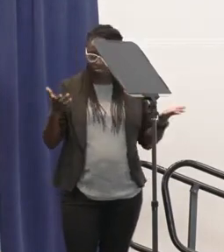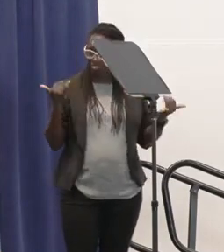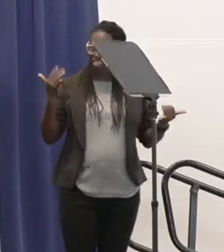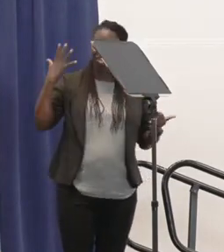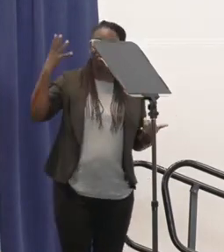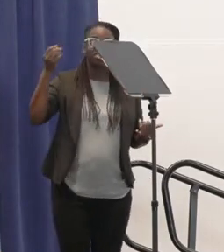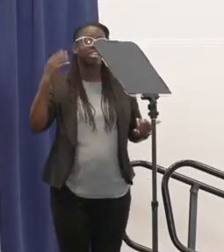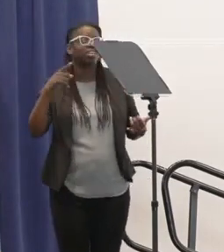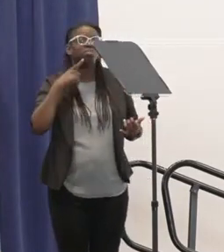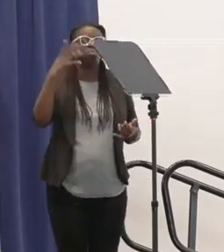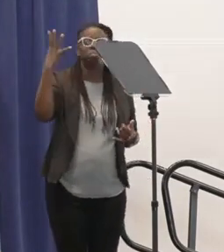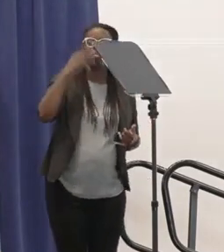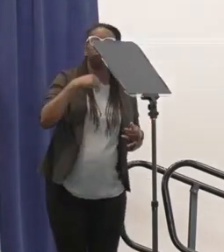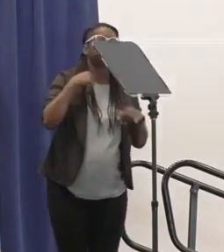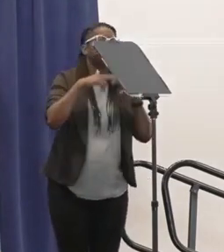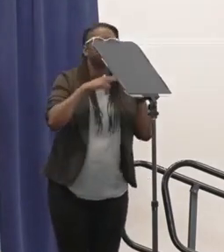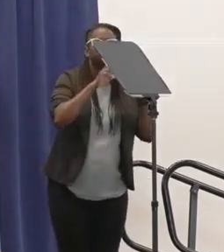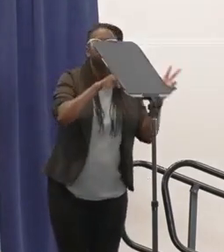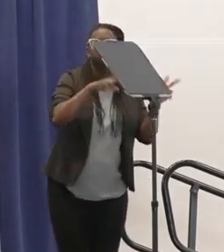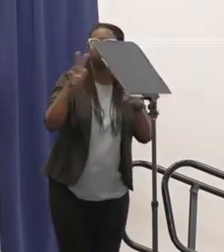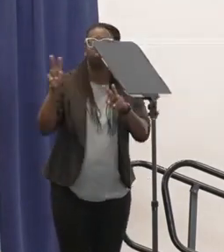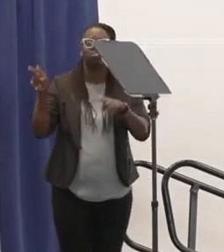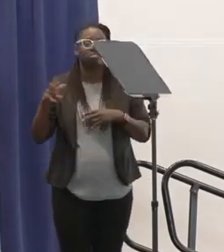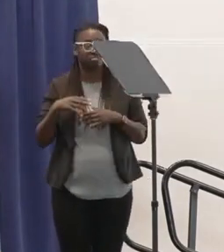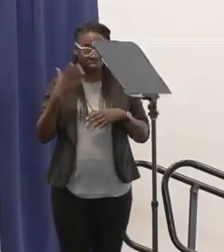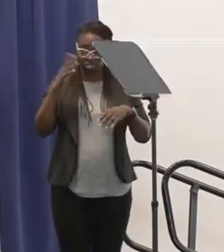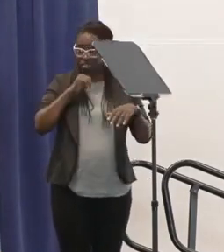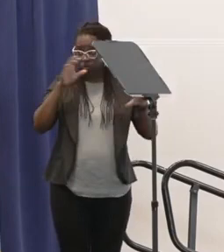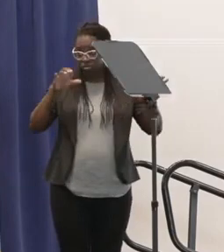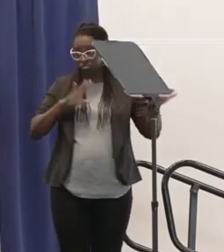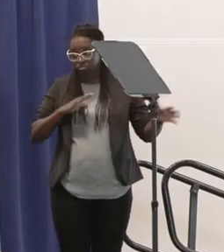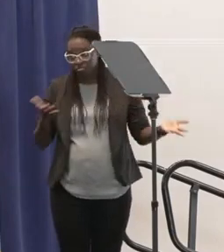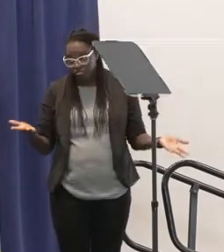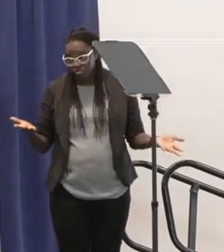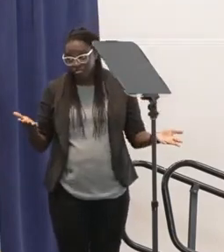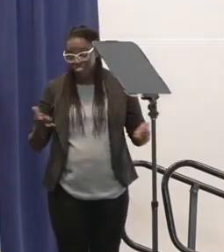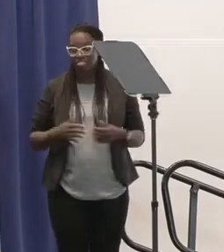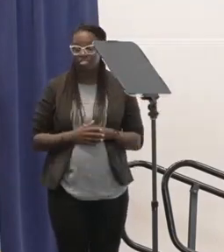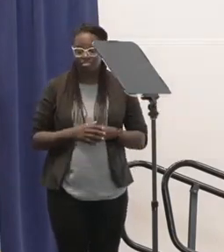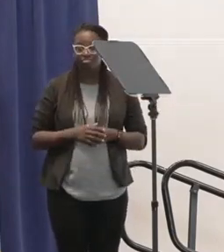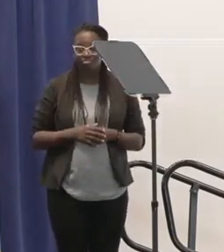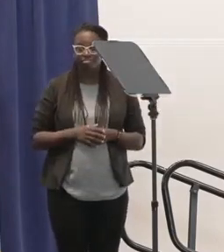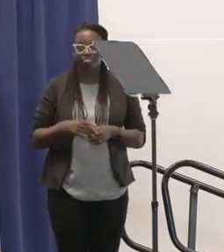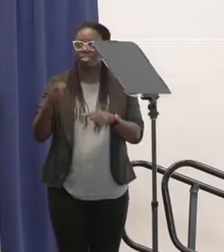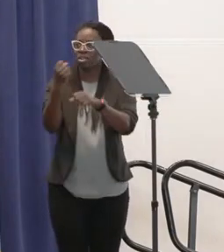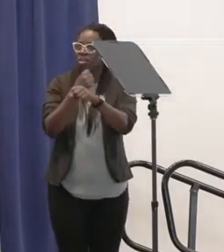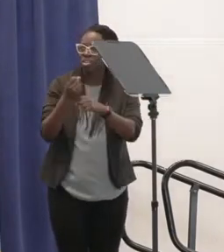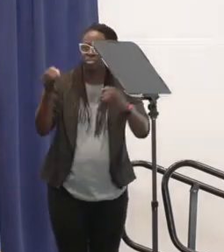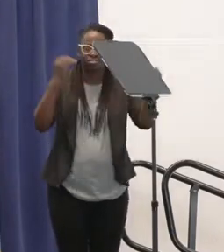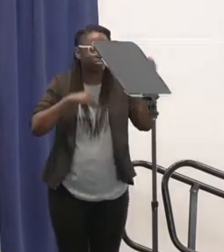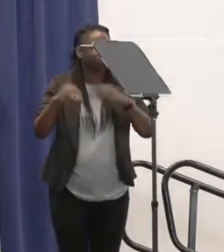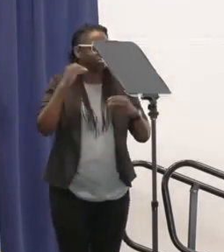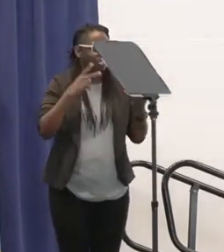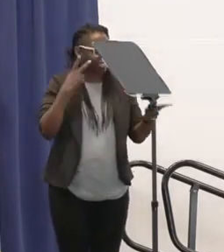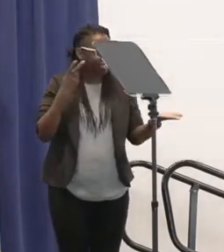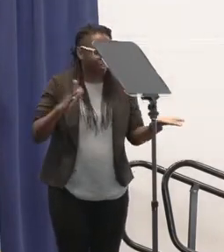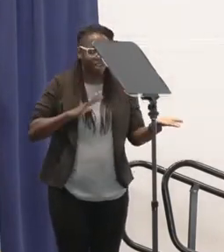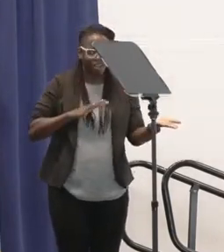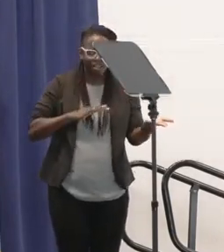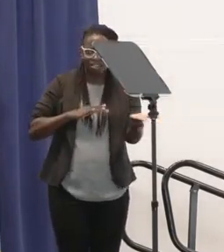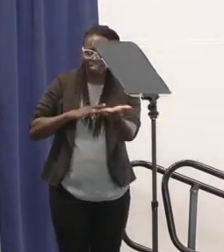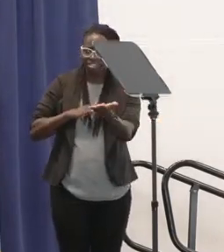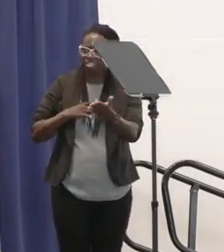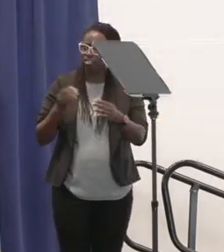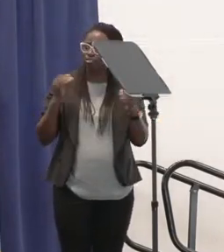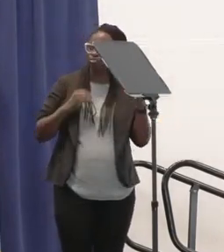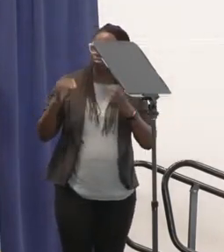beautiful view. It's not snowing. It's not raining. Really, people, someone served us coffee and food and juice. Thank you to the people who served us. I